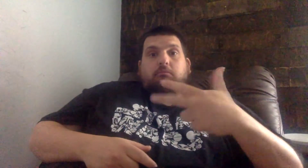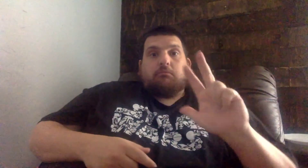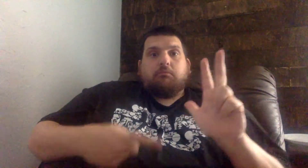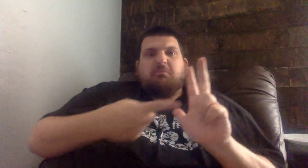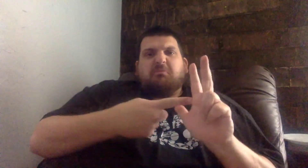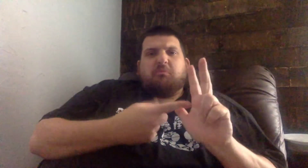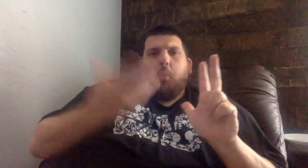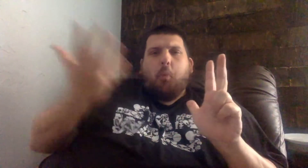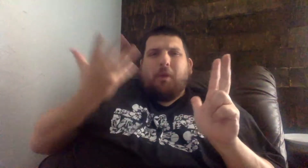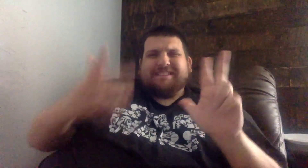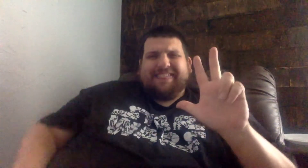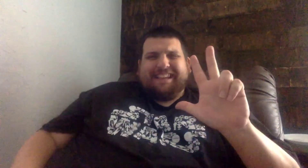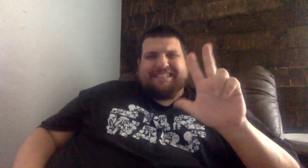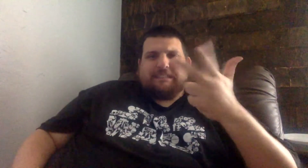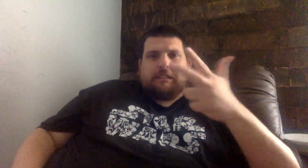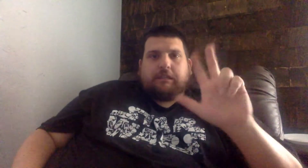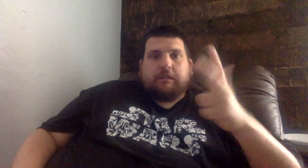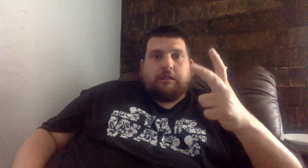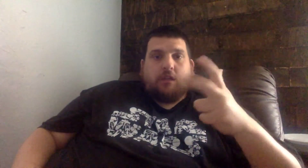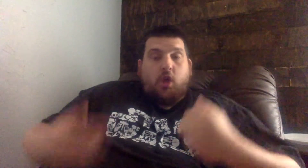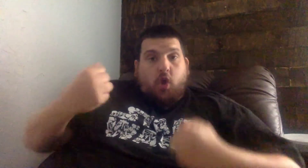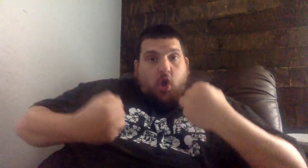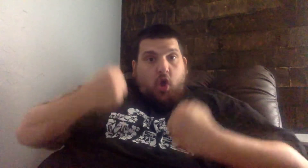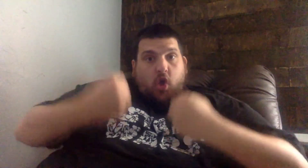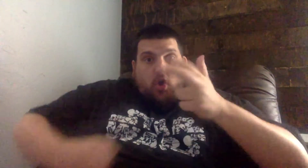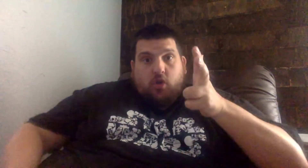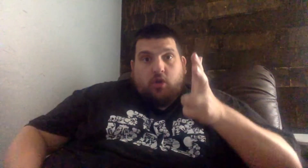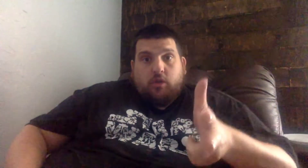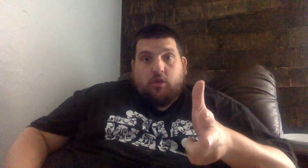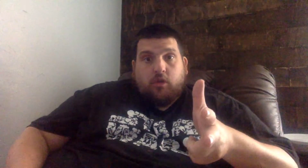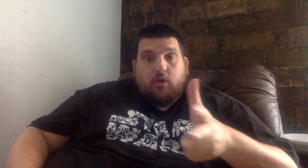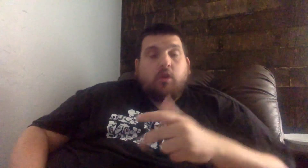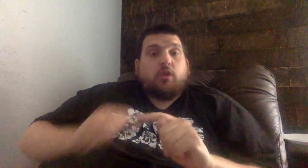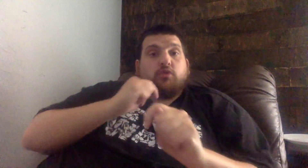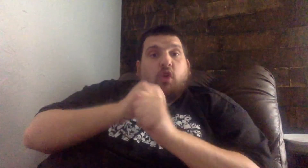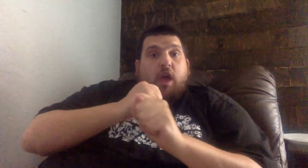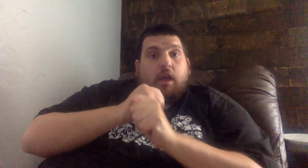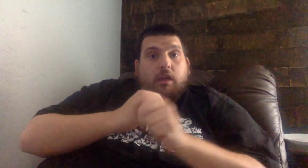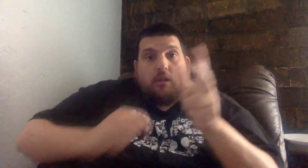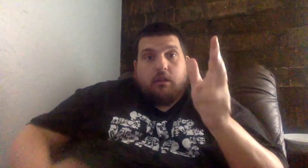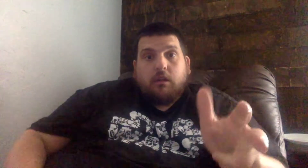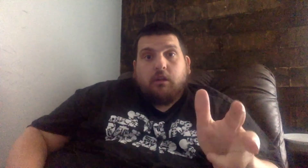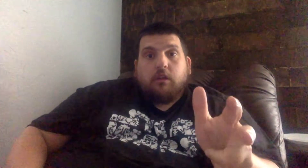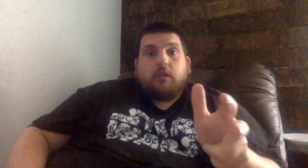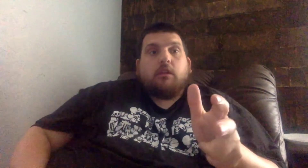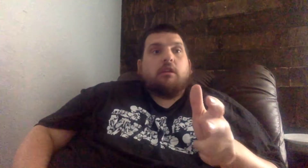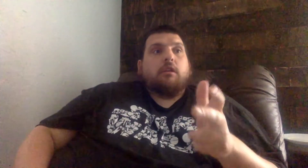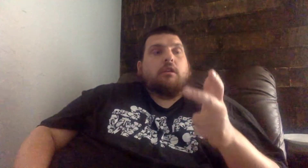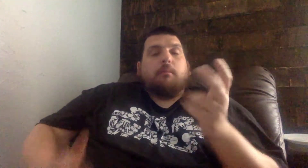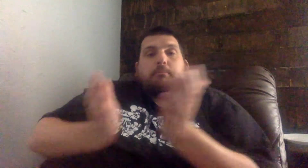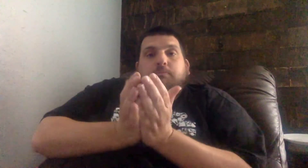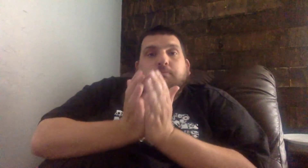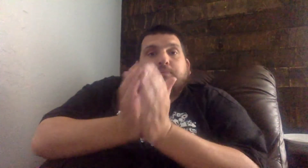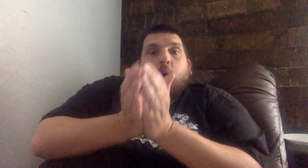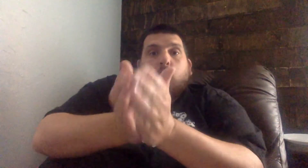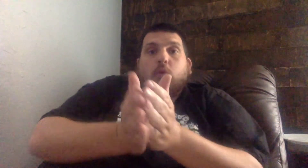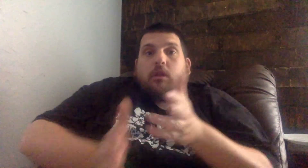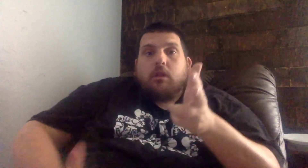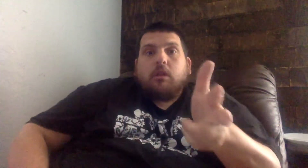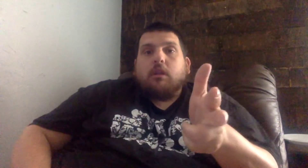first. So if I just use this hand shape, I would say, what is this? Is it a car, a truck, a boat?